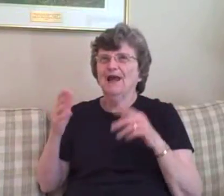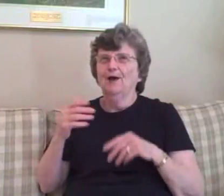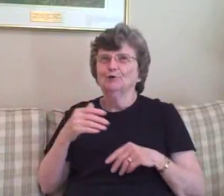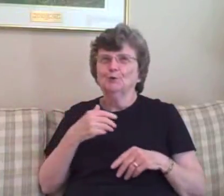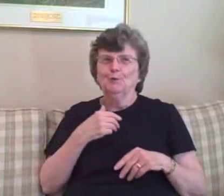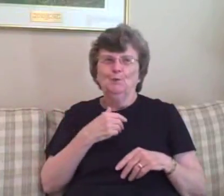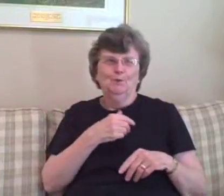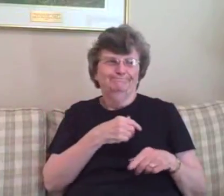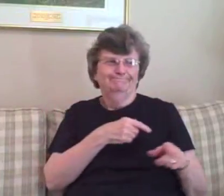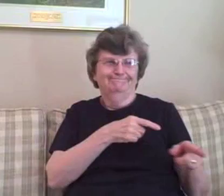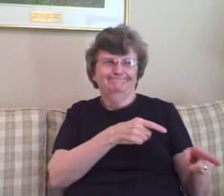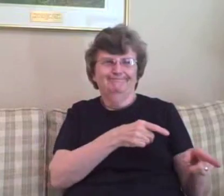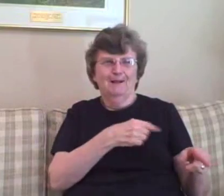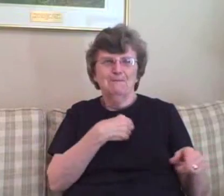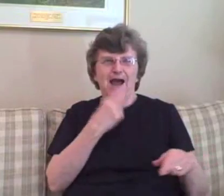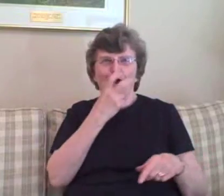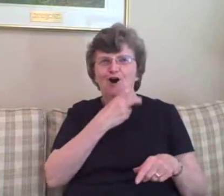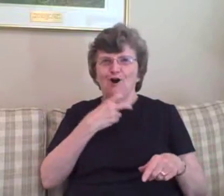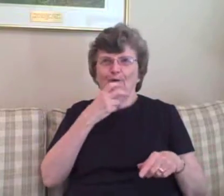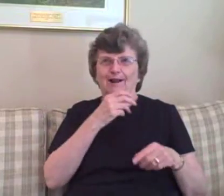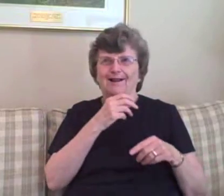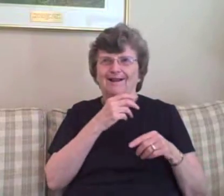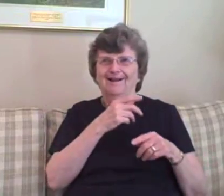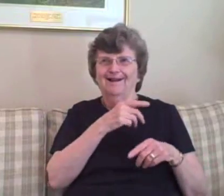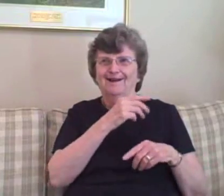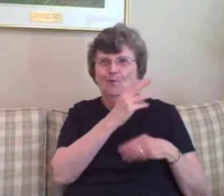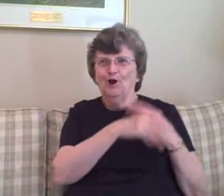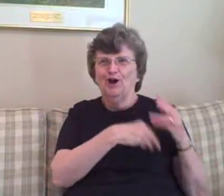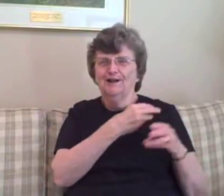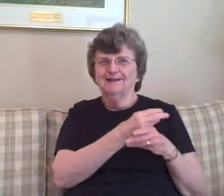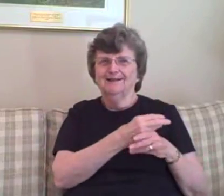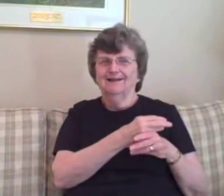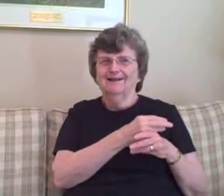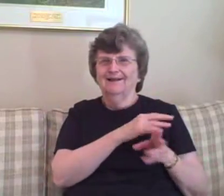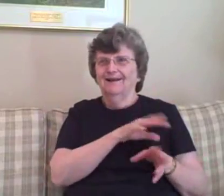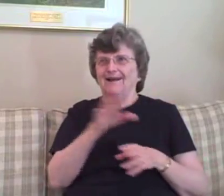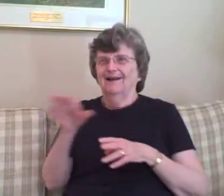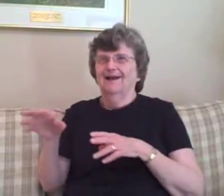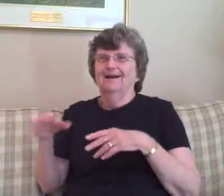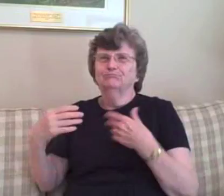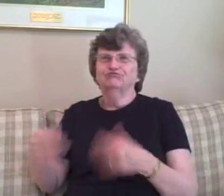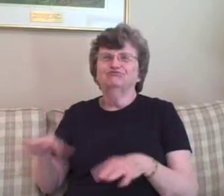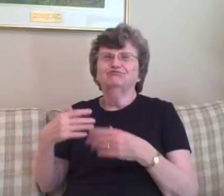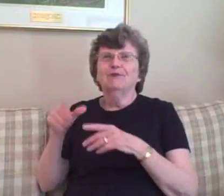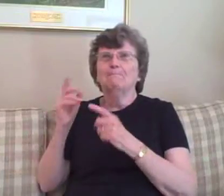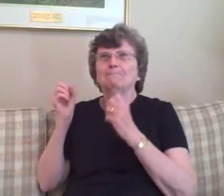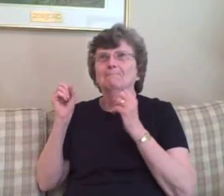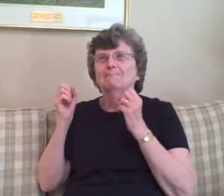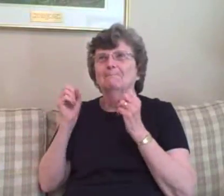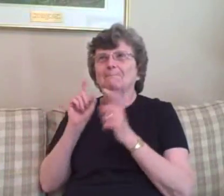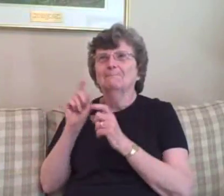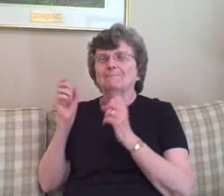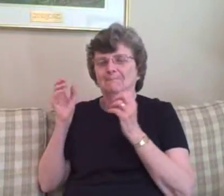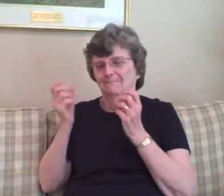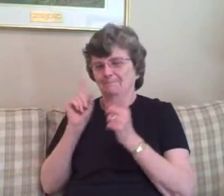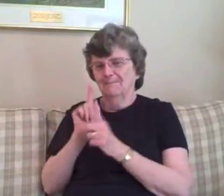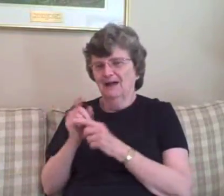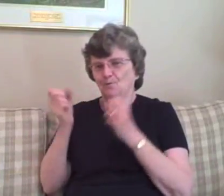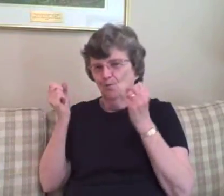growth and so much compared to, the oral world and the culturally